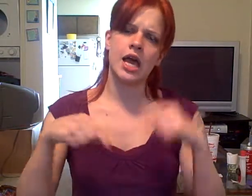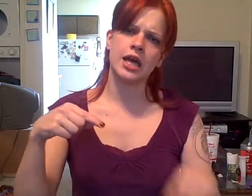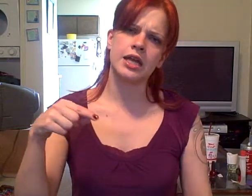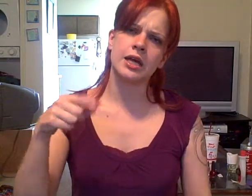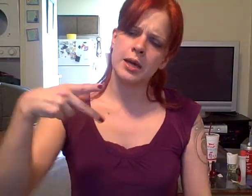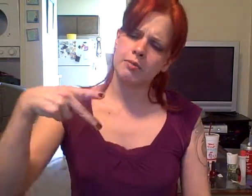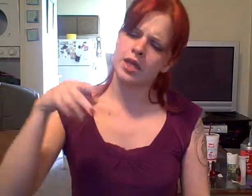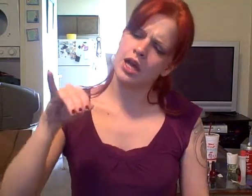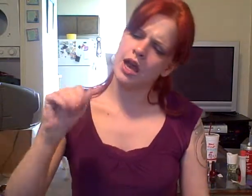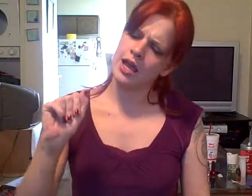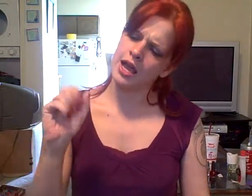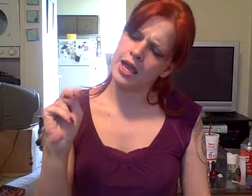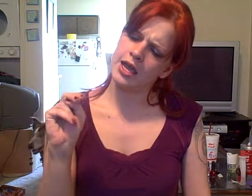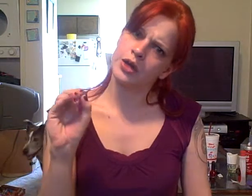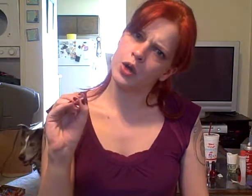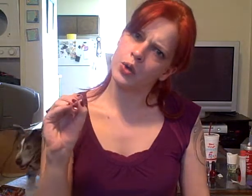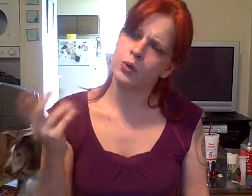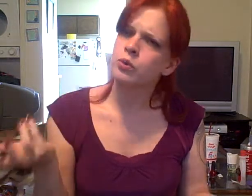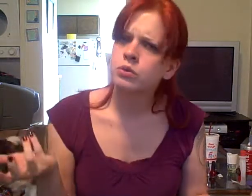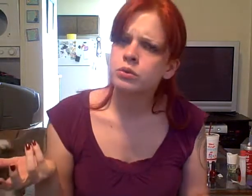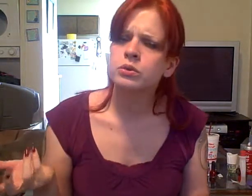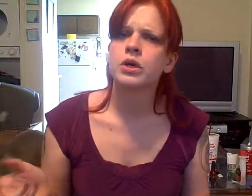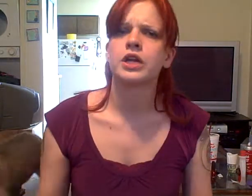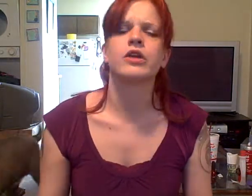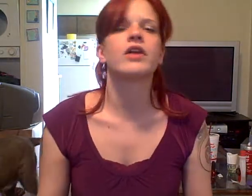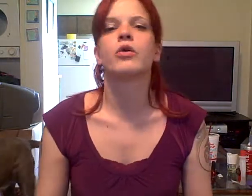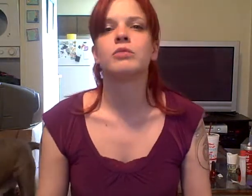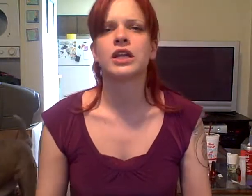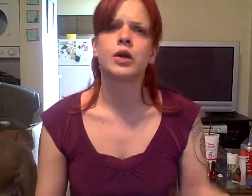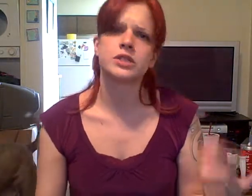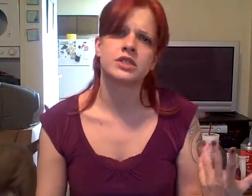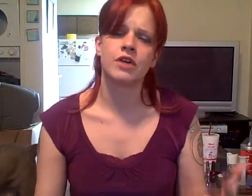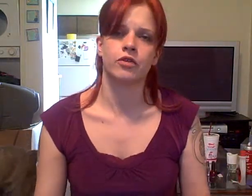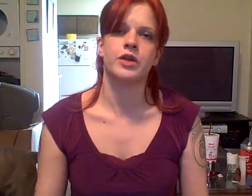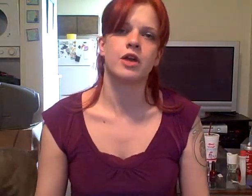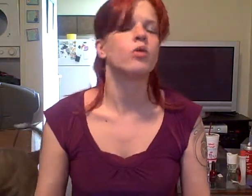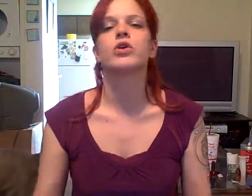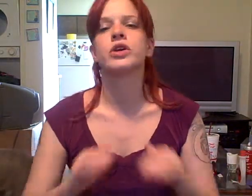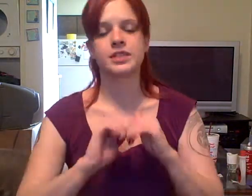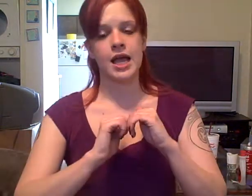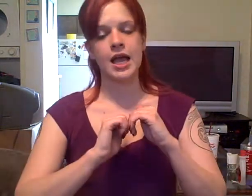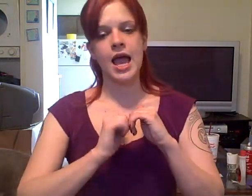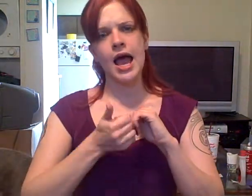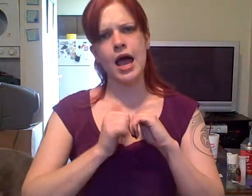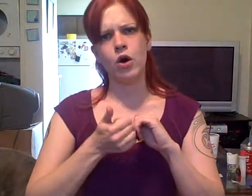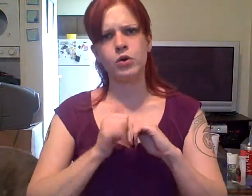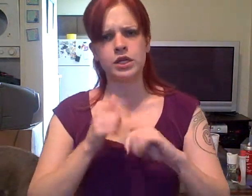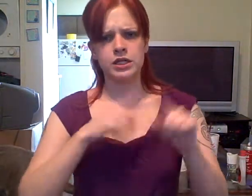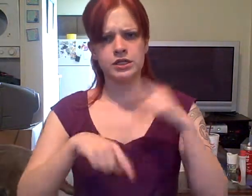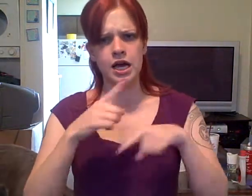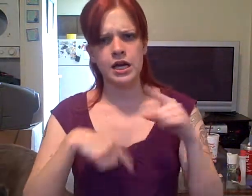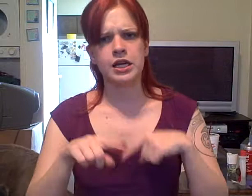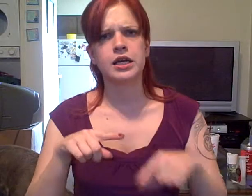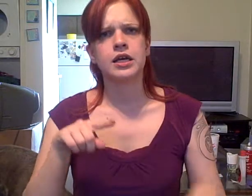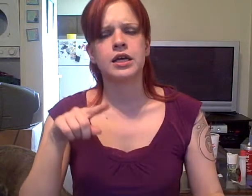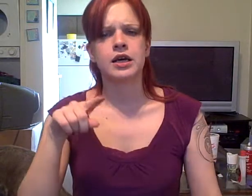sign, P-I-A-N-O, and that would mean like, what's the sign for piano? Or you could say how sign,